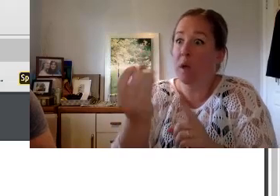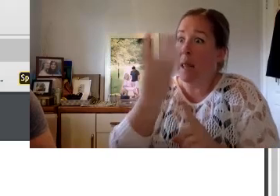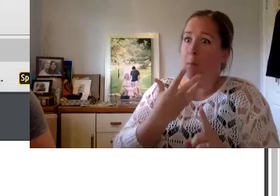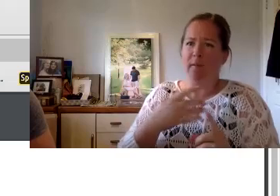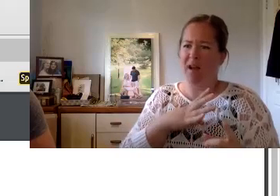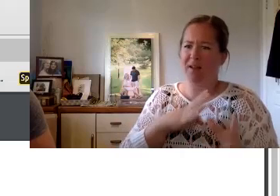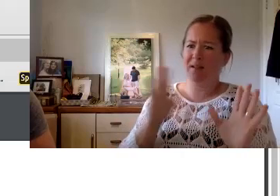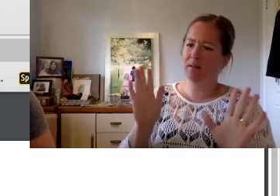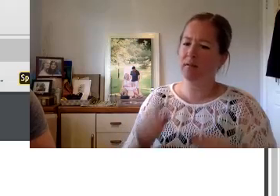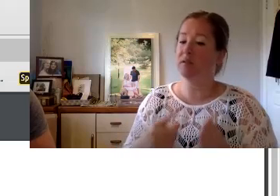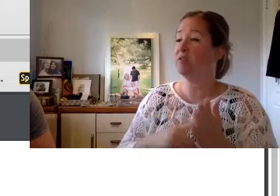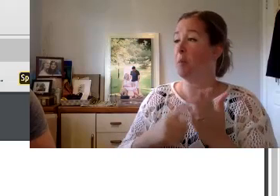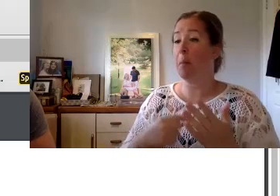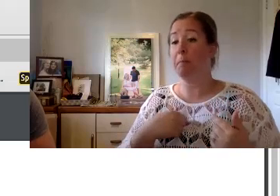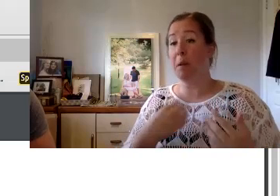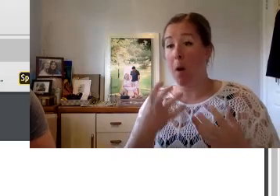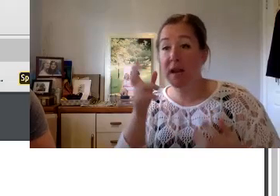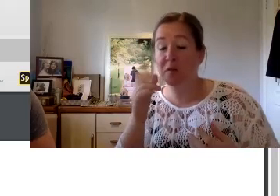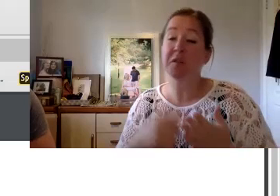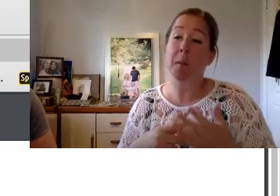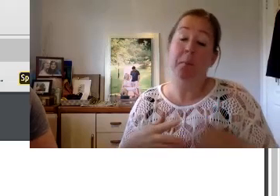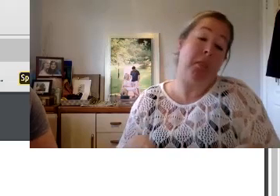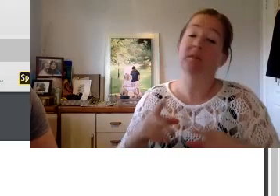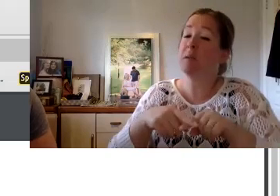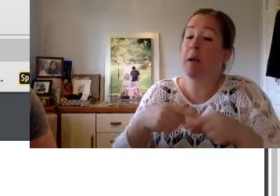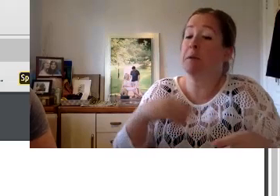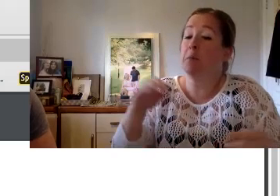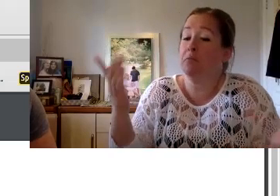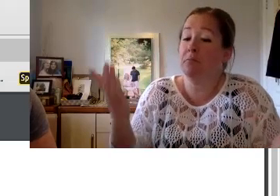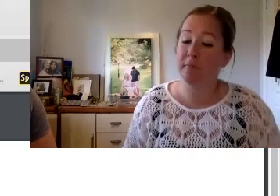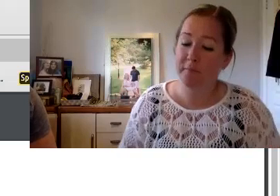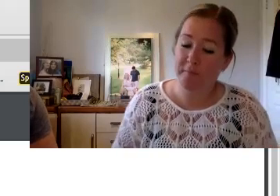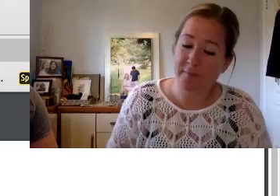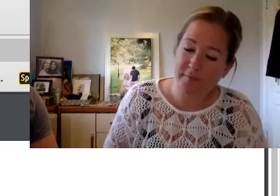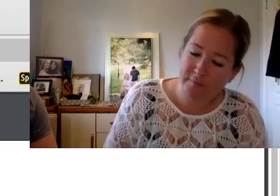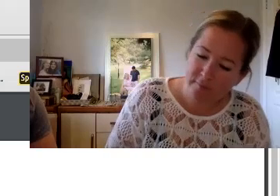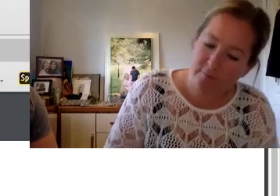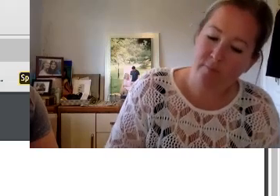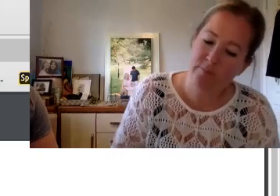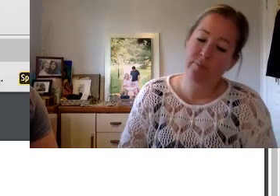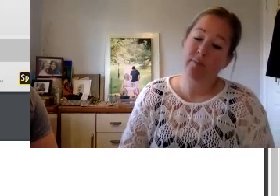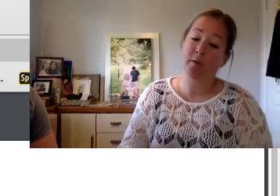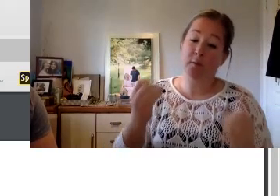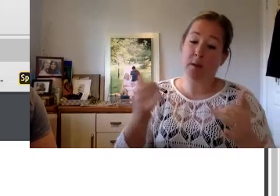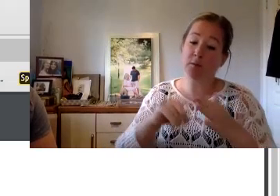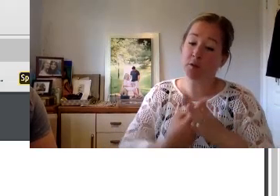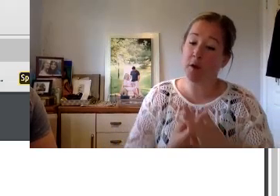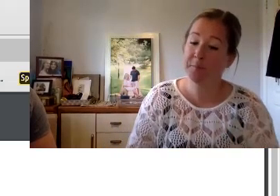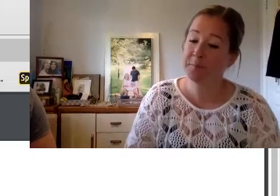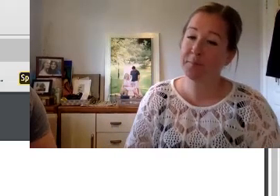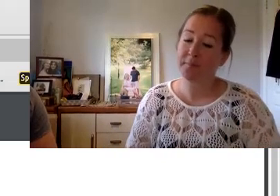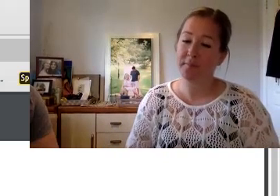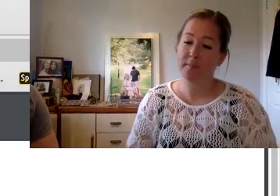to gesture, find any words or something that you're not sure. Let me know and I'll help you the best way I can. It's important. These are important